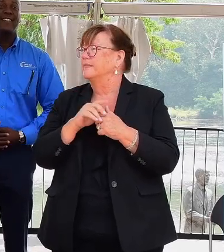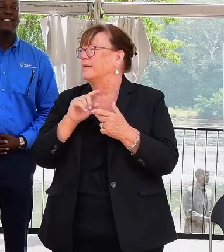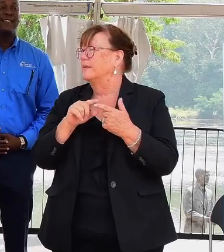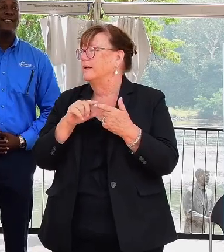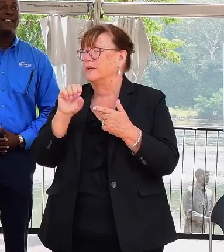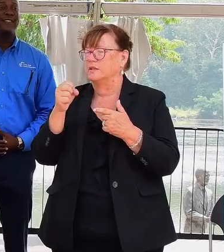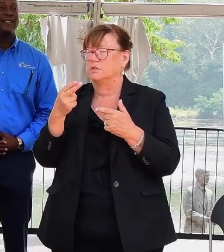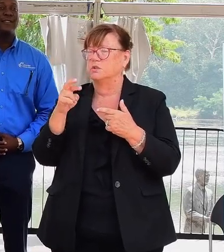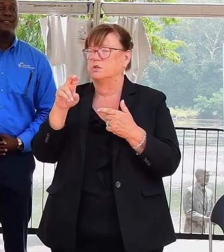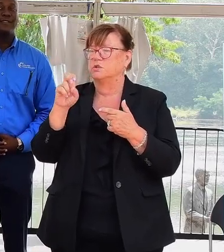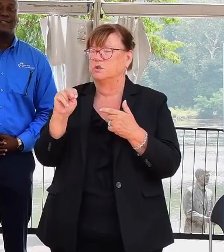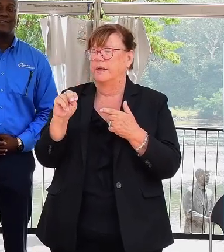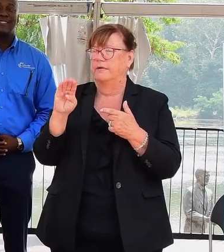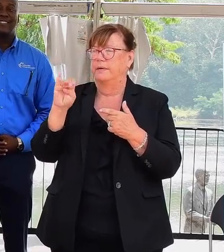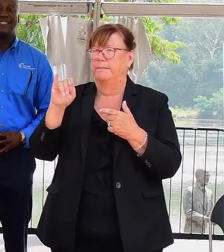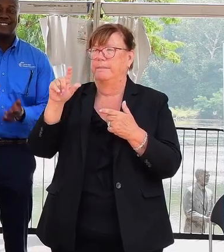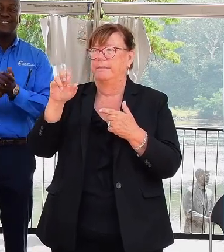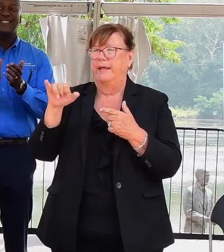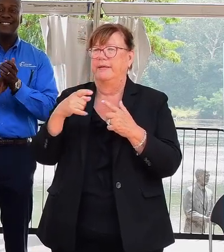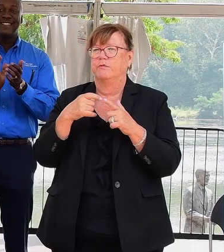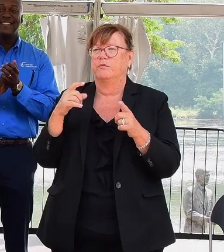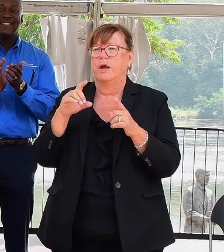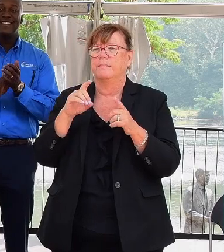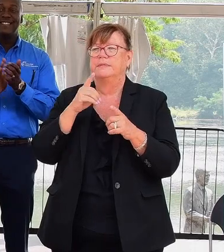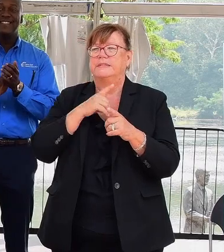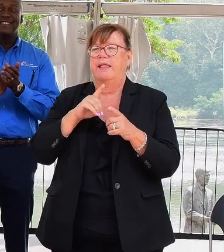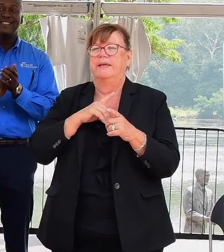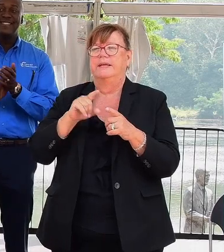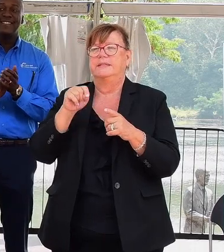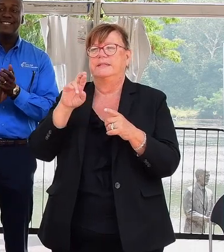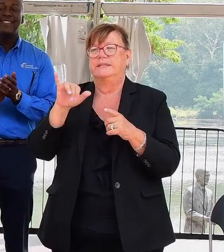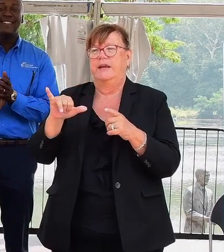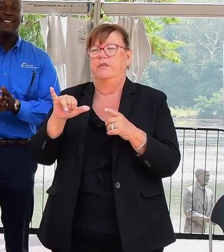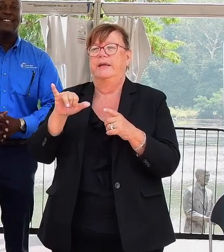and Sharon Bailey from Delegate Terry Hill's office.